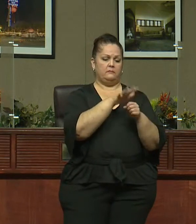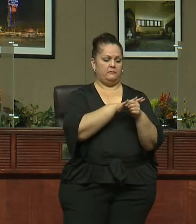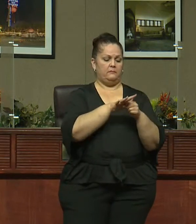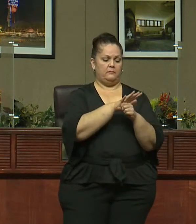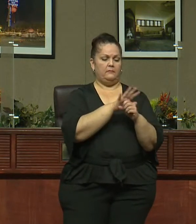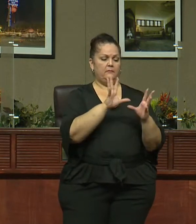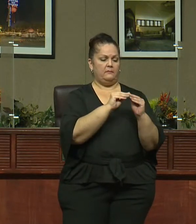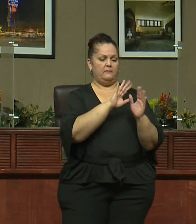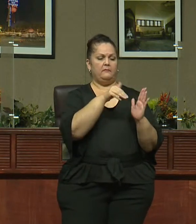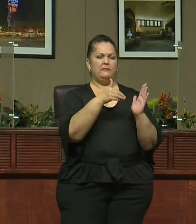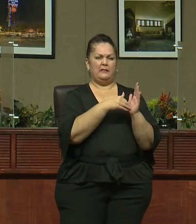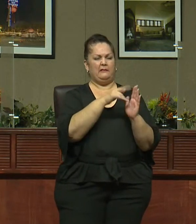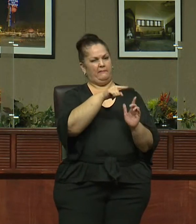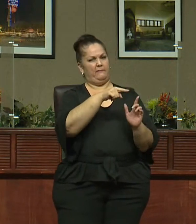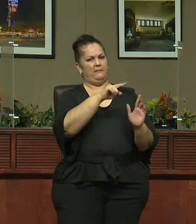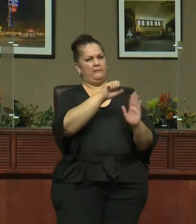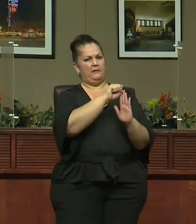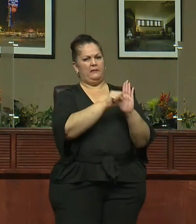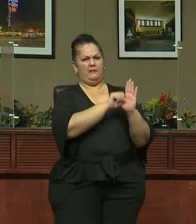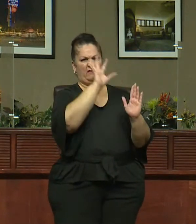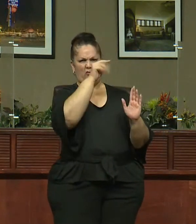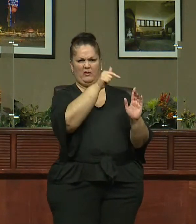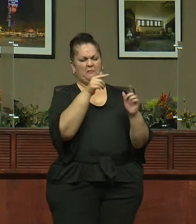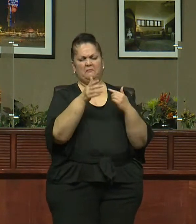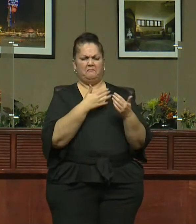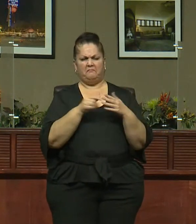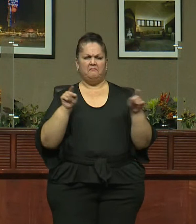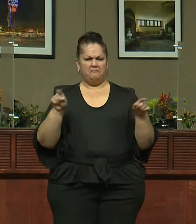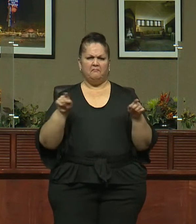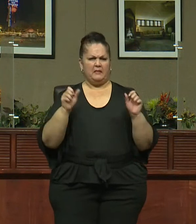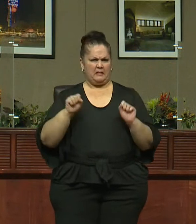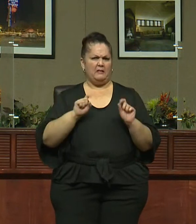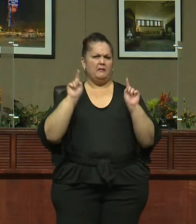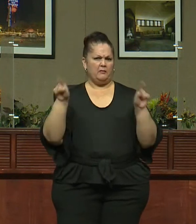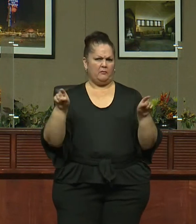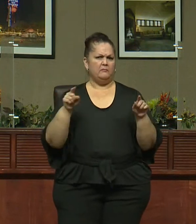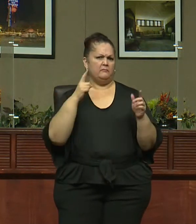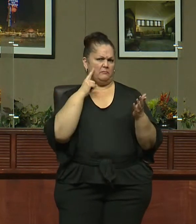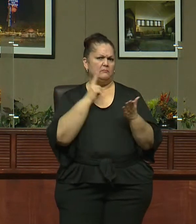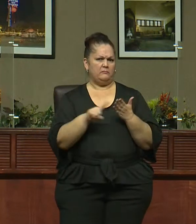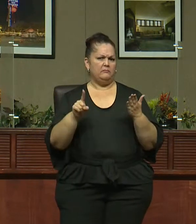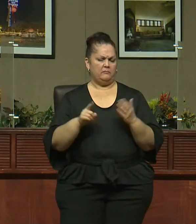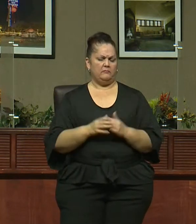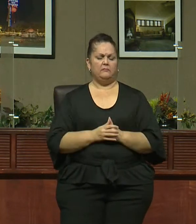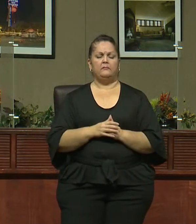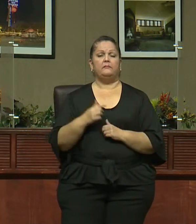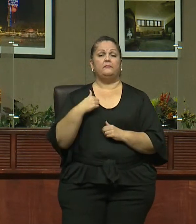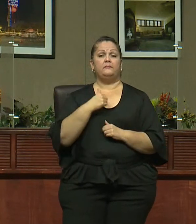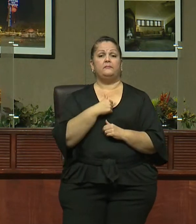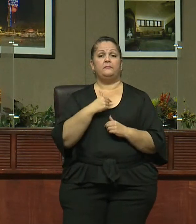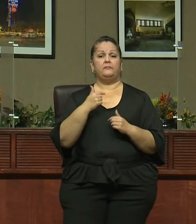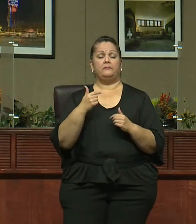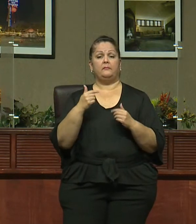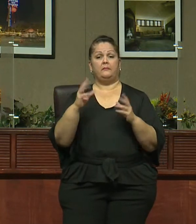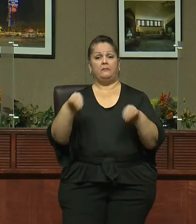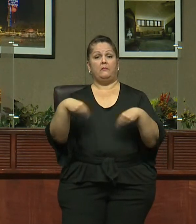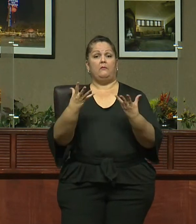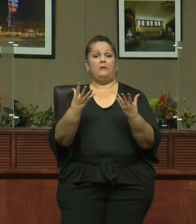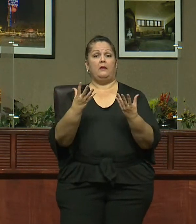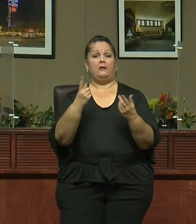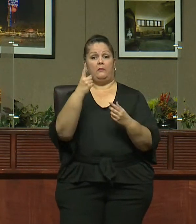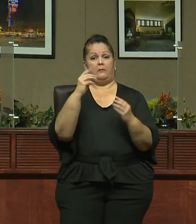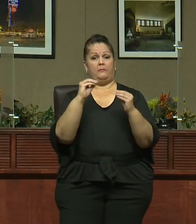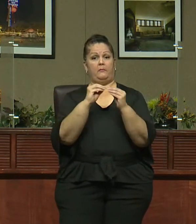state location as well. We will offer another chance for